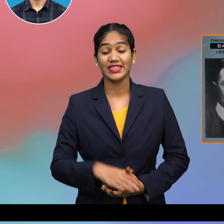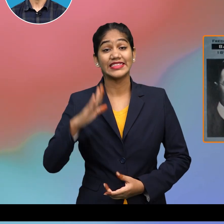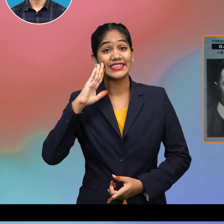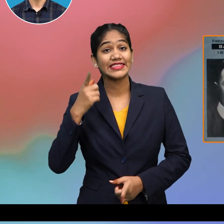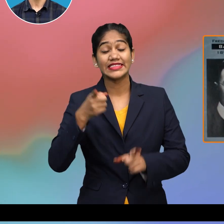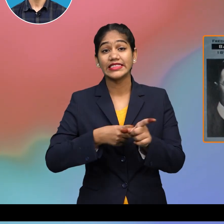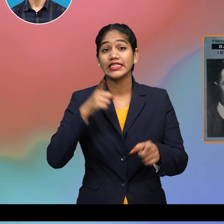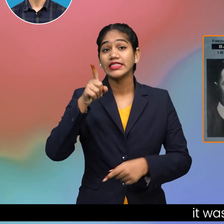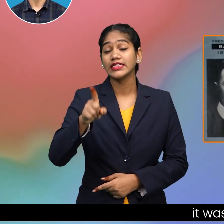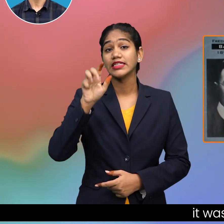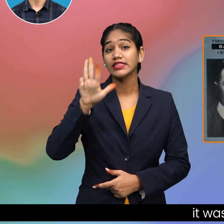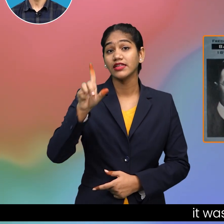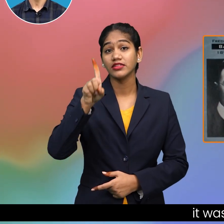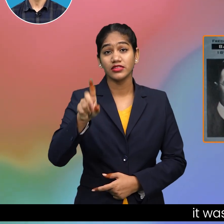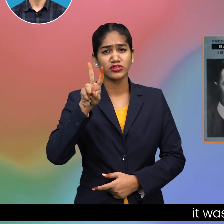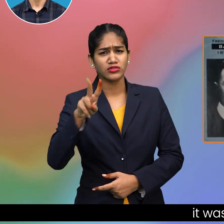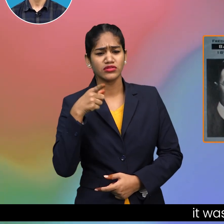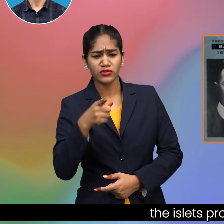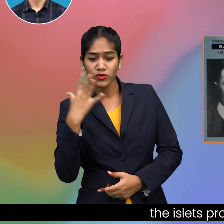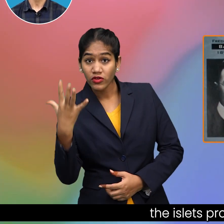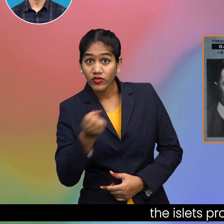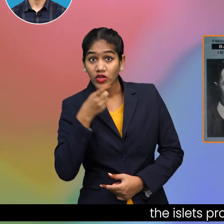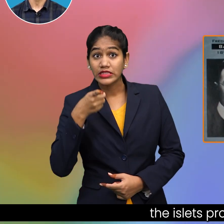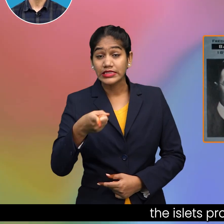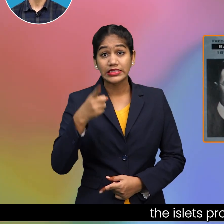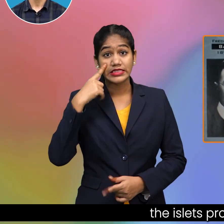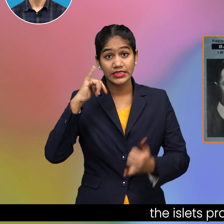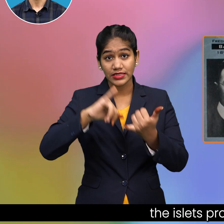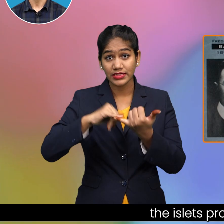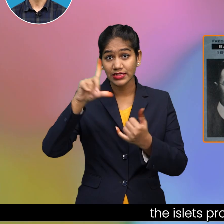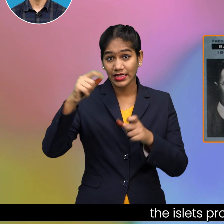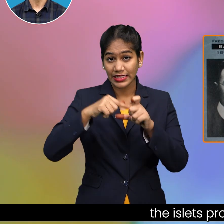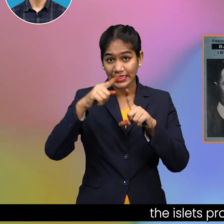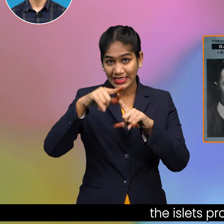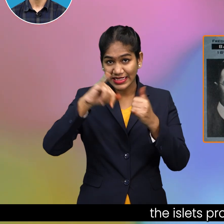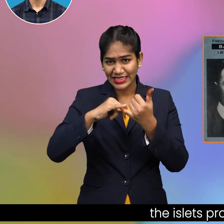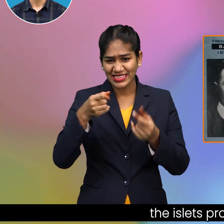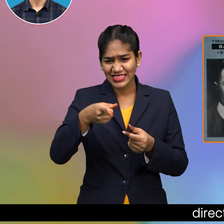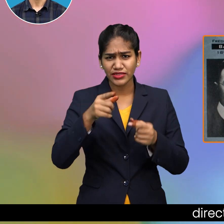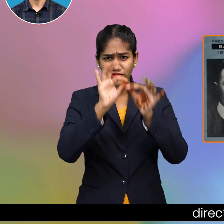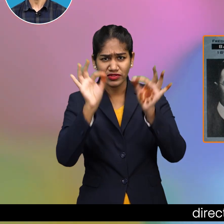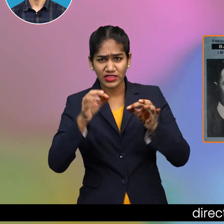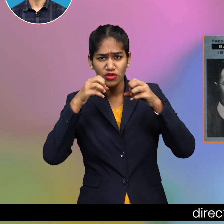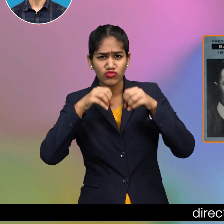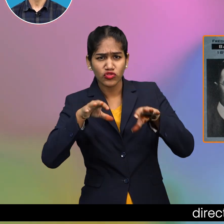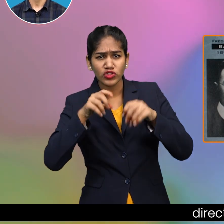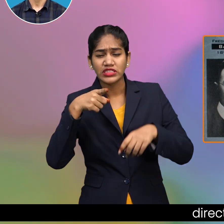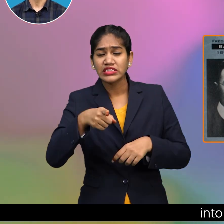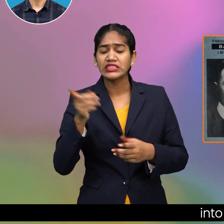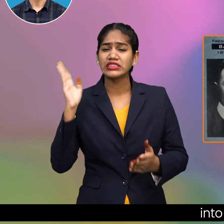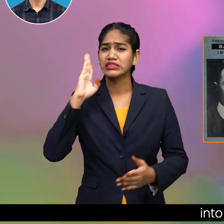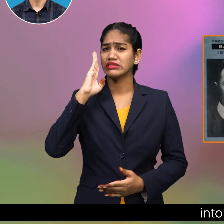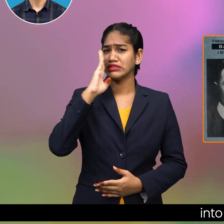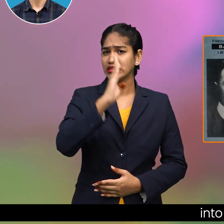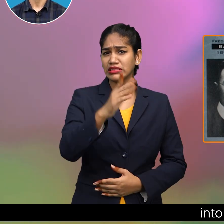In 1912, it was found that the islets produced a secretion directly liberated